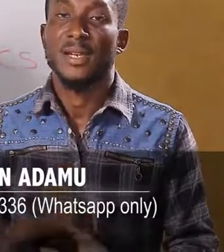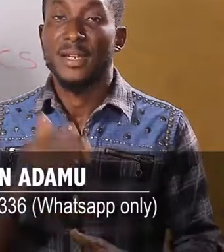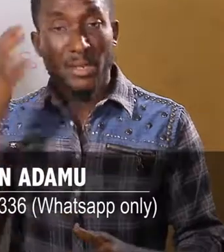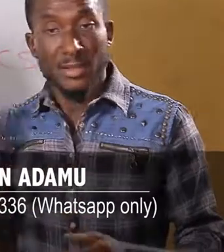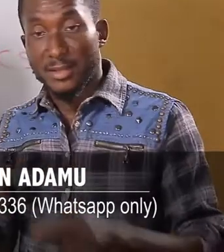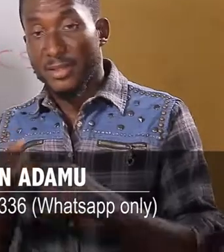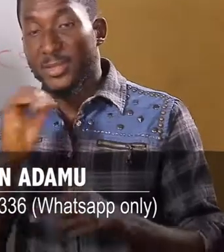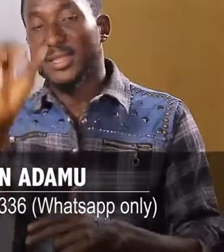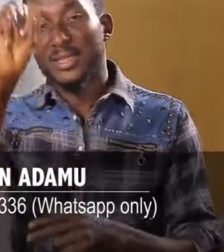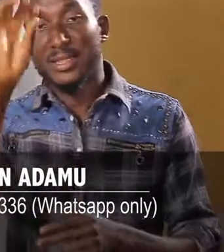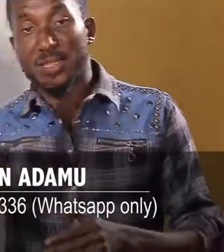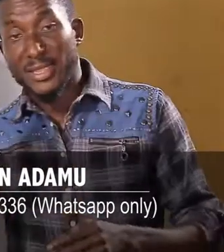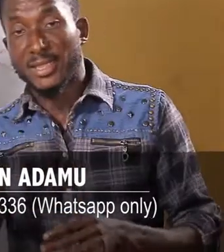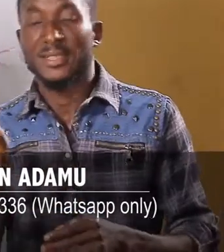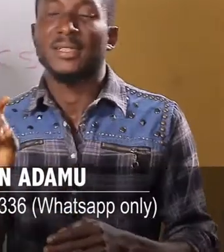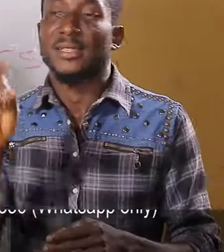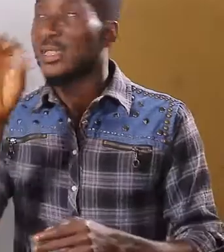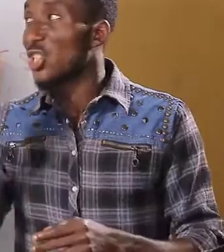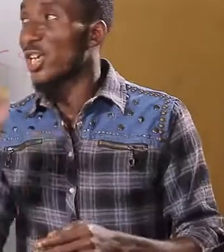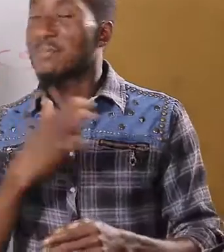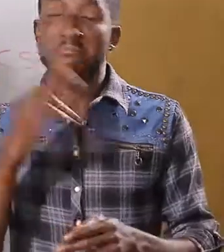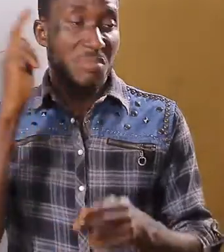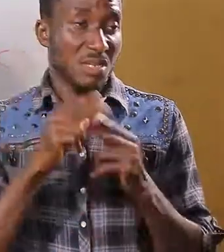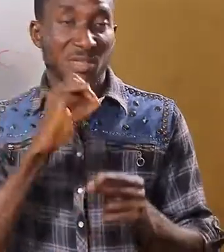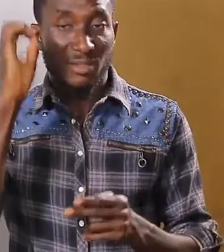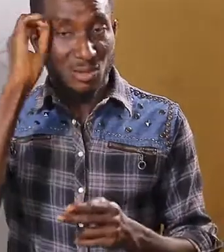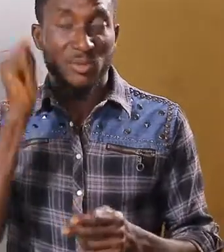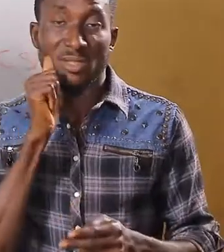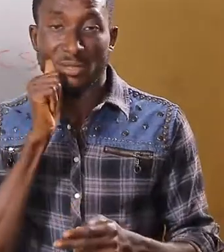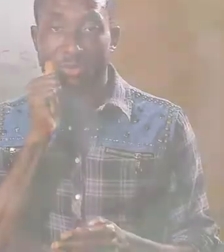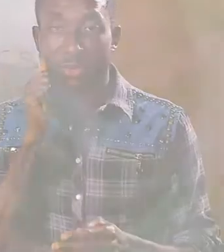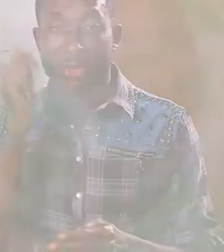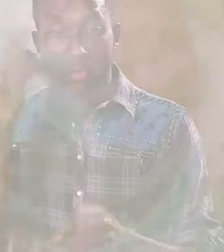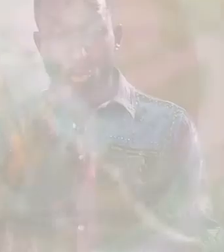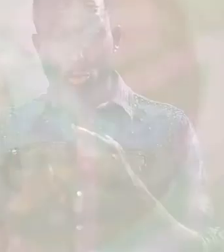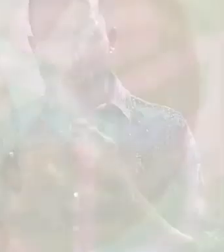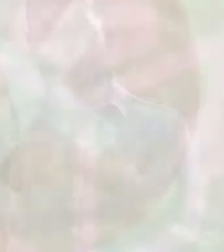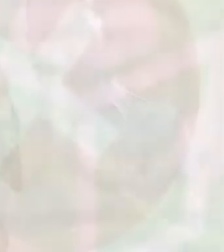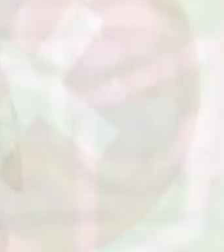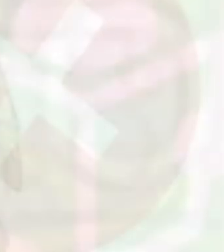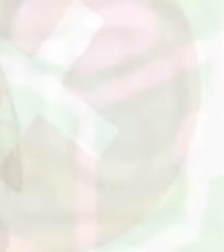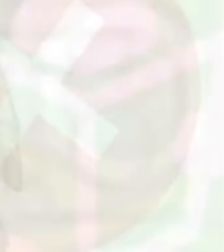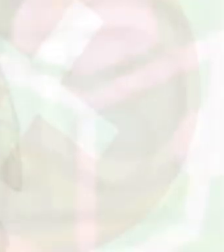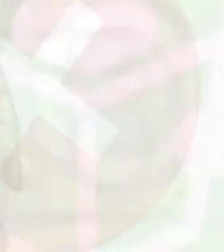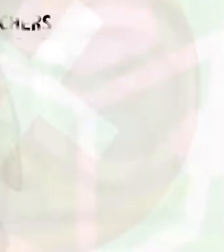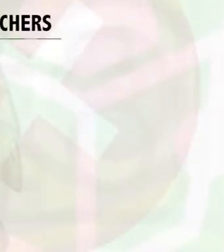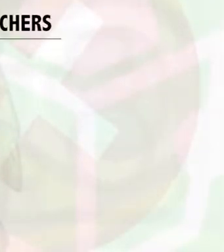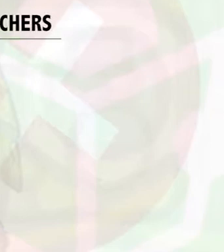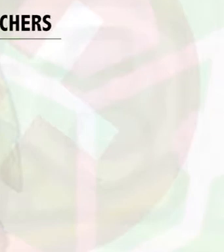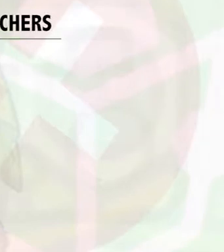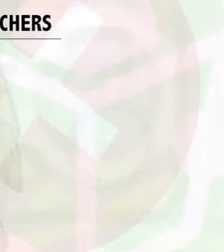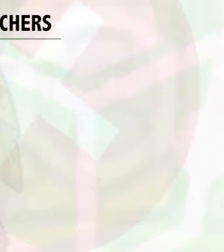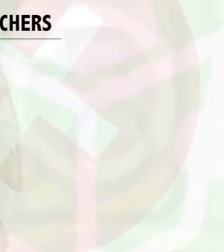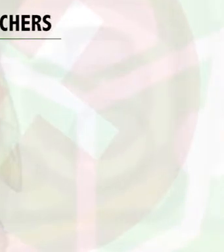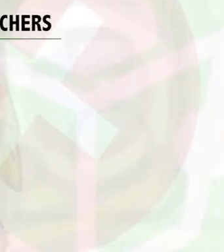remain Sadiq Al-Hatujae. For further explanation, comment or suggestion, you